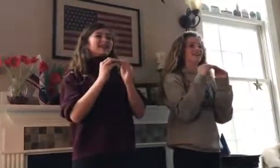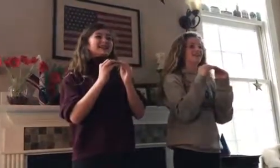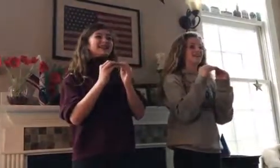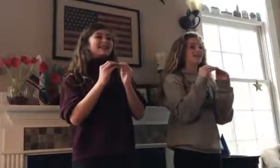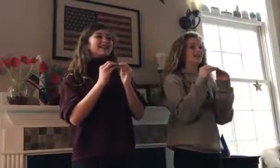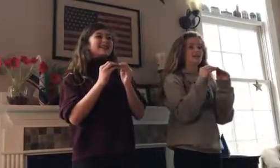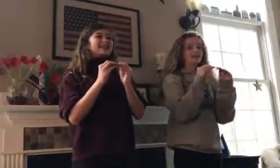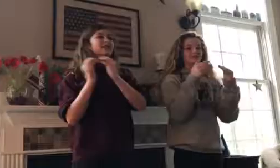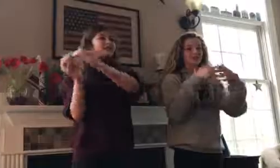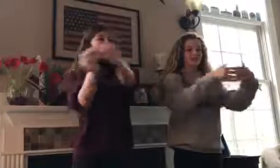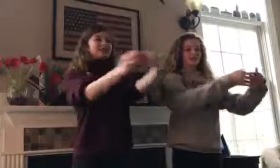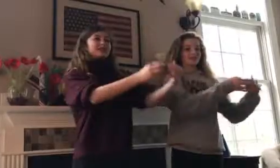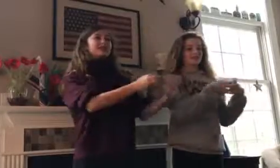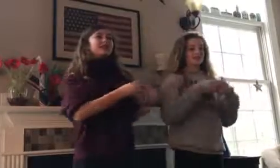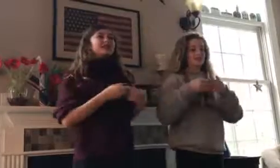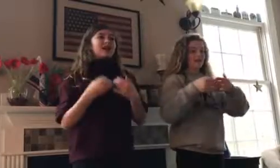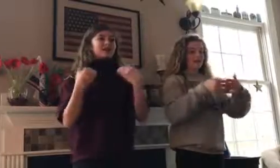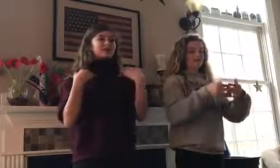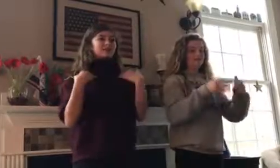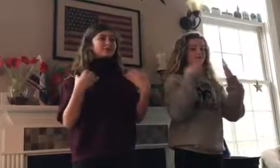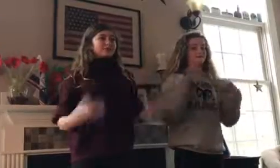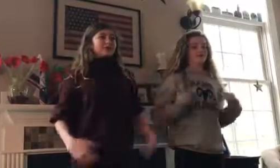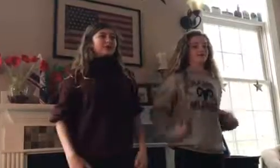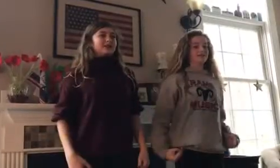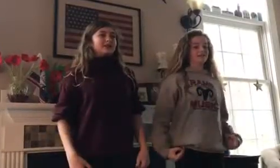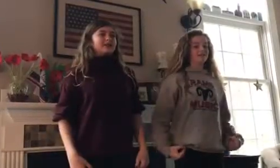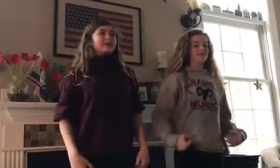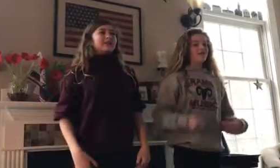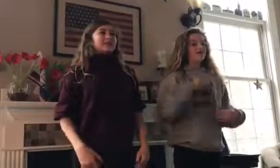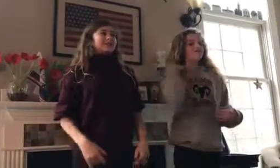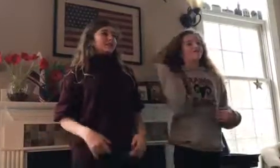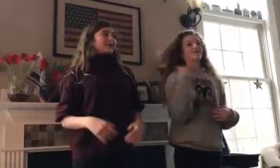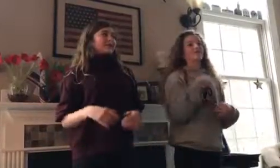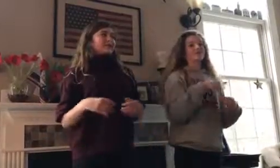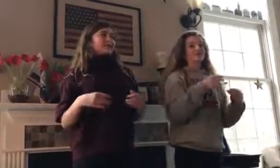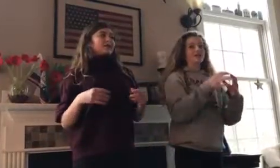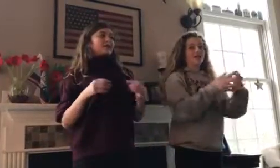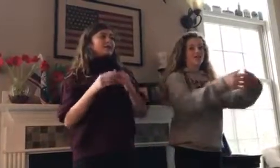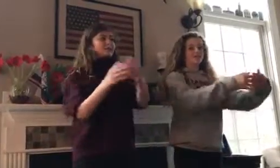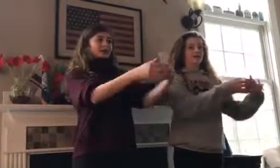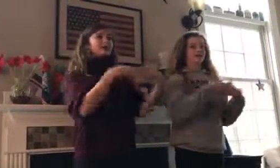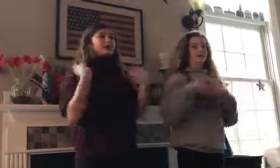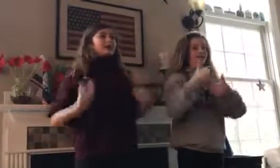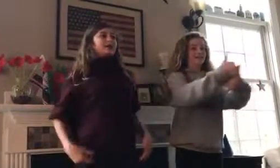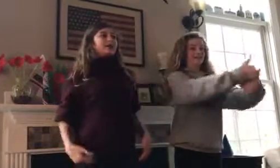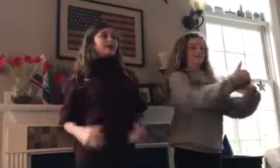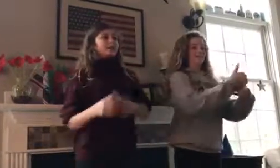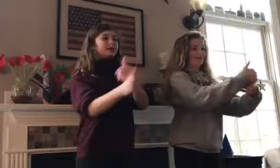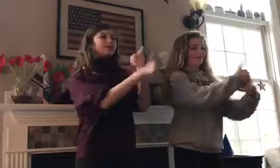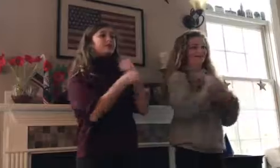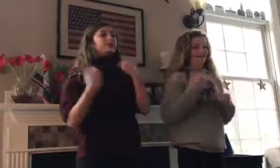equality, justice, and humanity, for which American